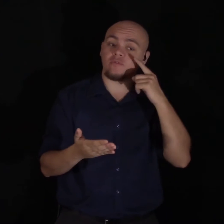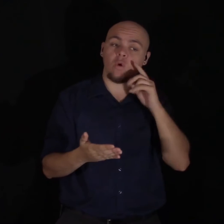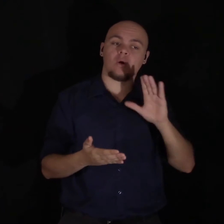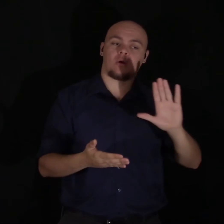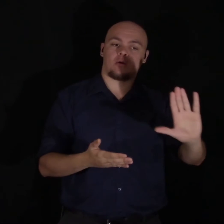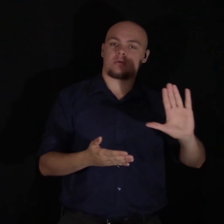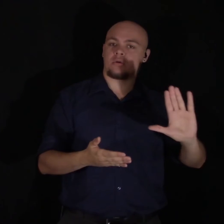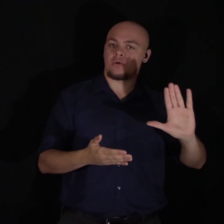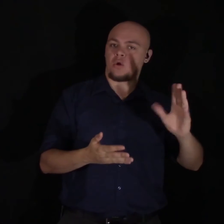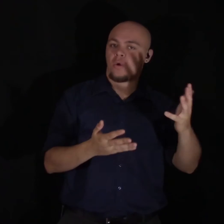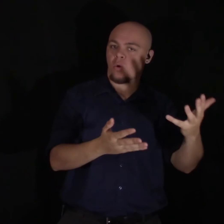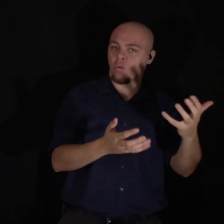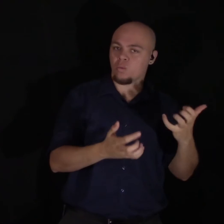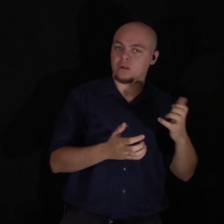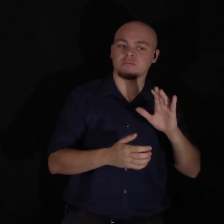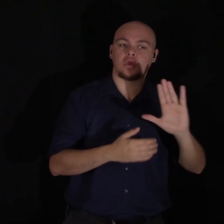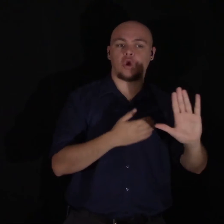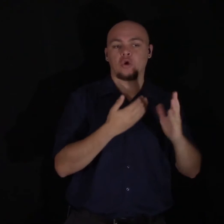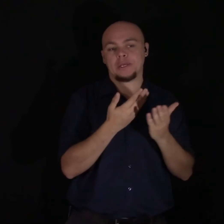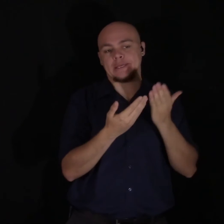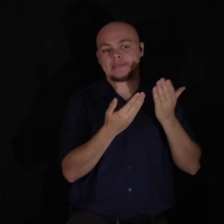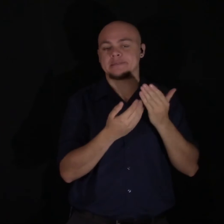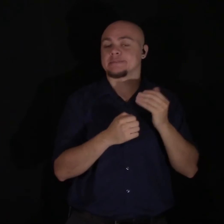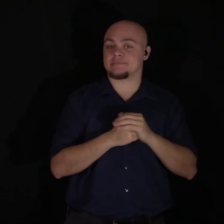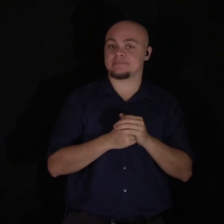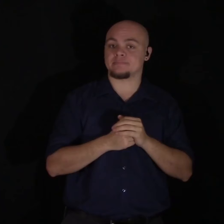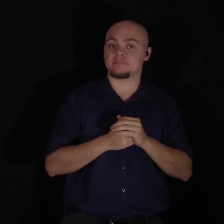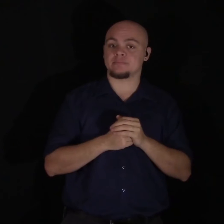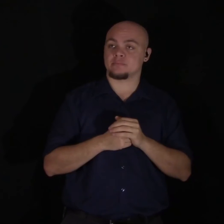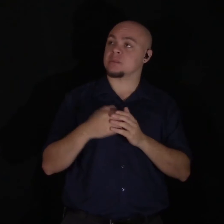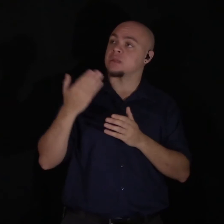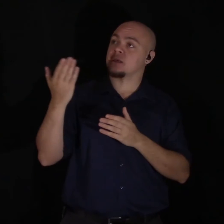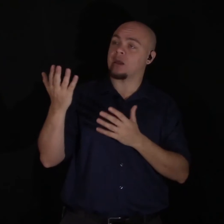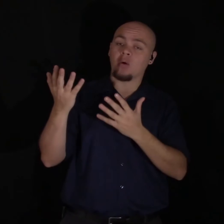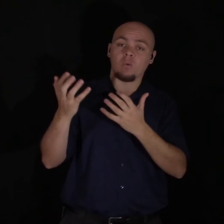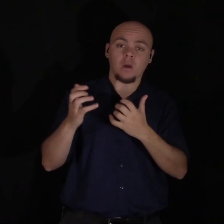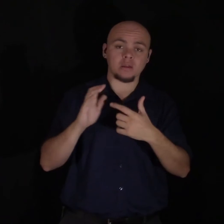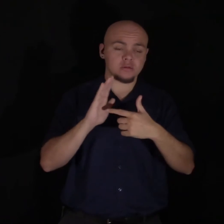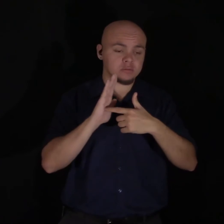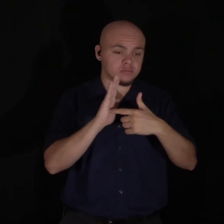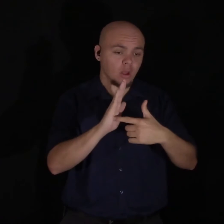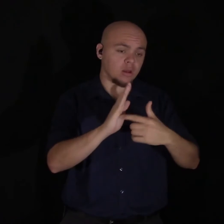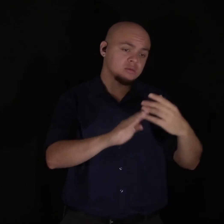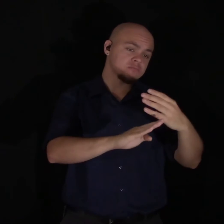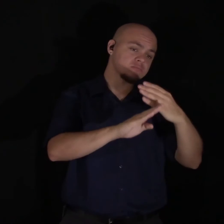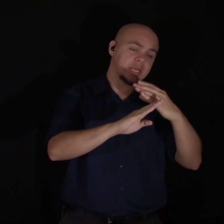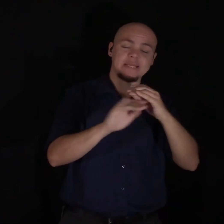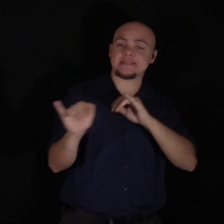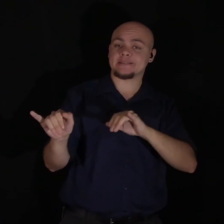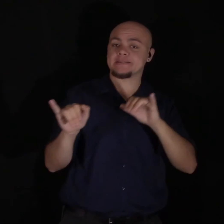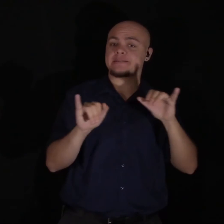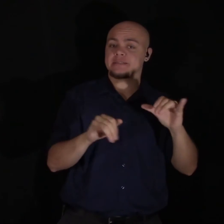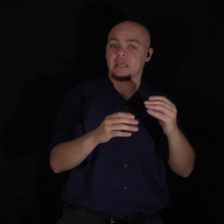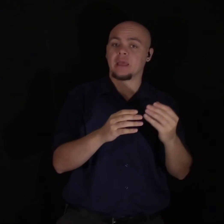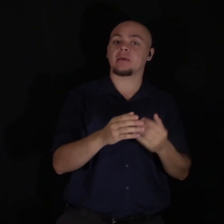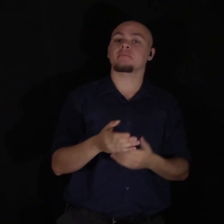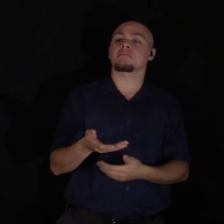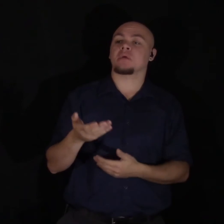her convenience. He strove to shelter her, as a fair exotic is sheltered by the gardener, from every rougher